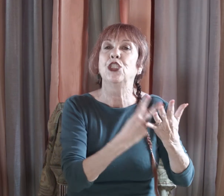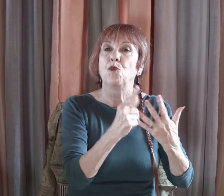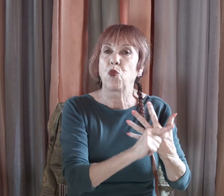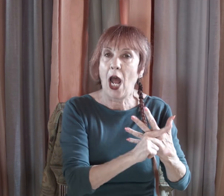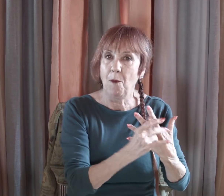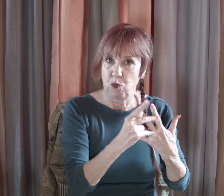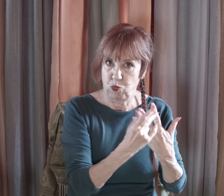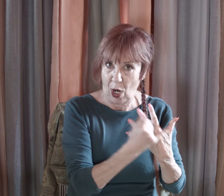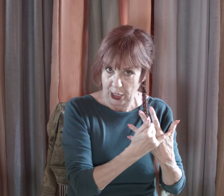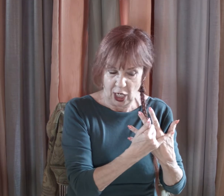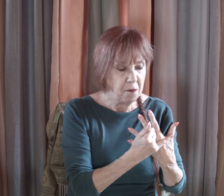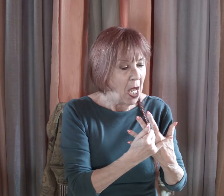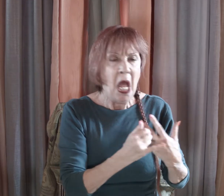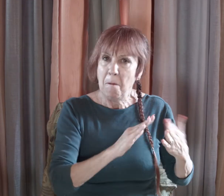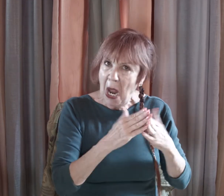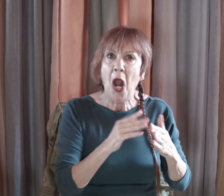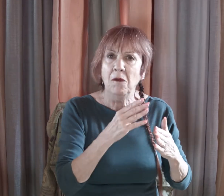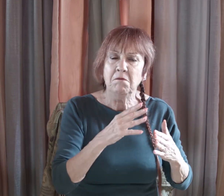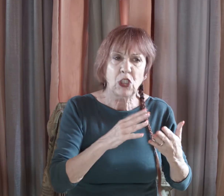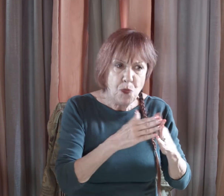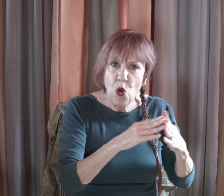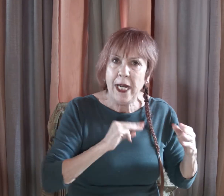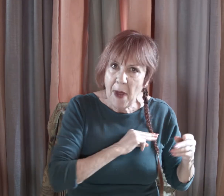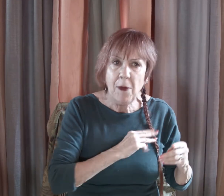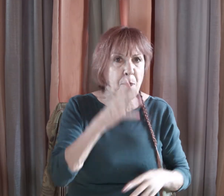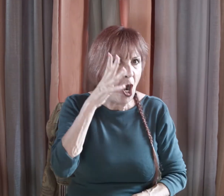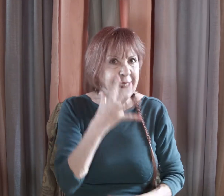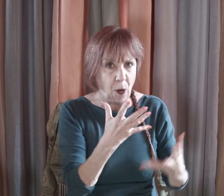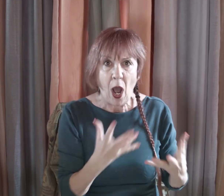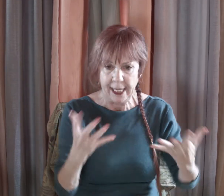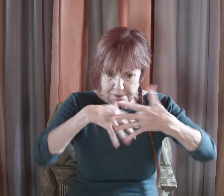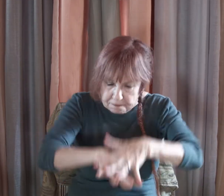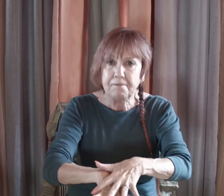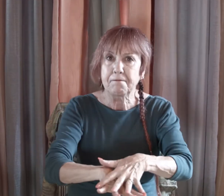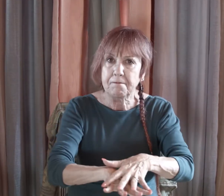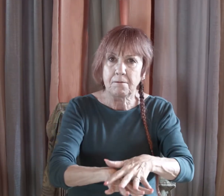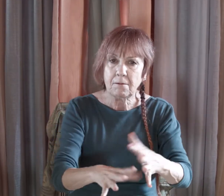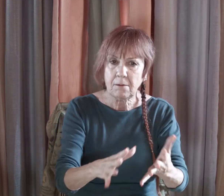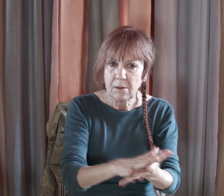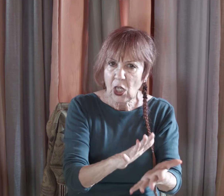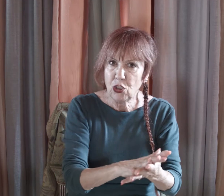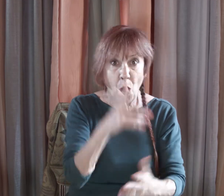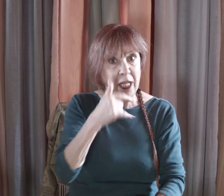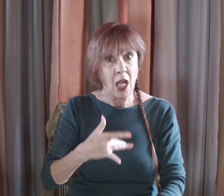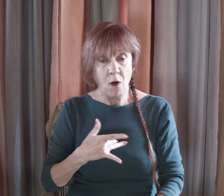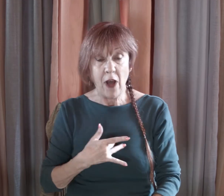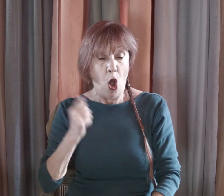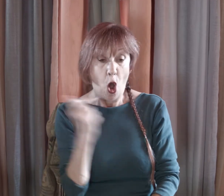Integration Project. And we were parents and community members who supported desegregating the school because we felt that all